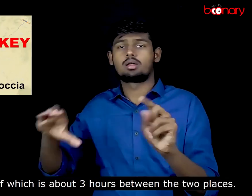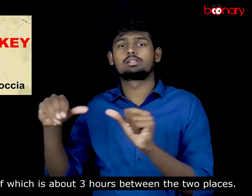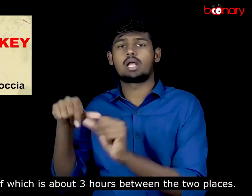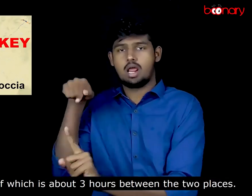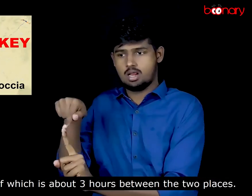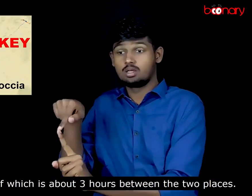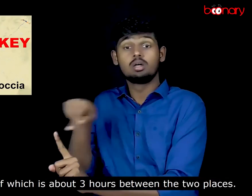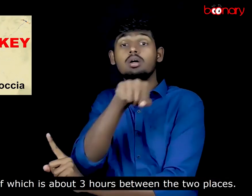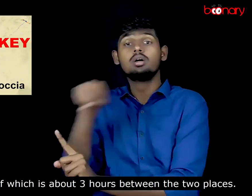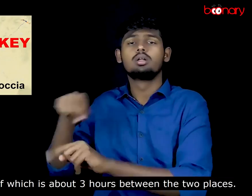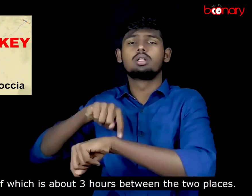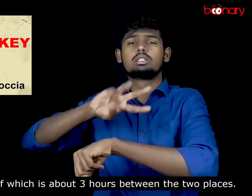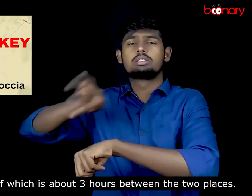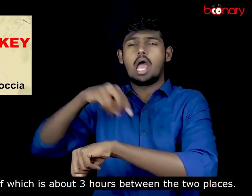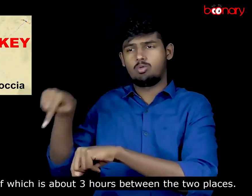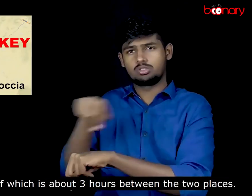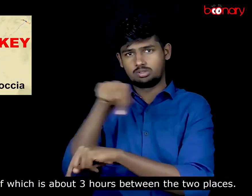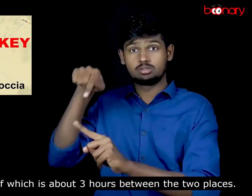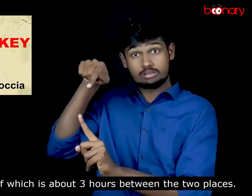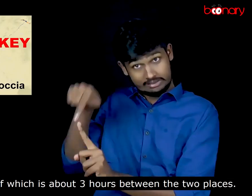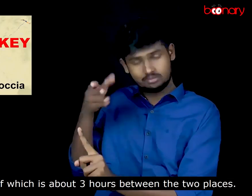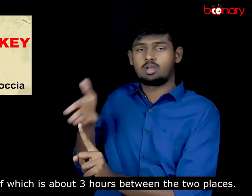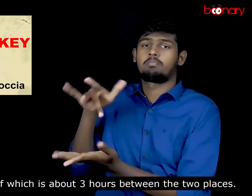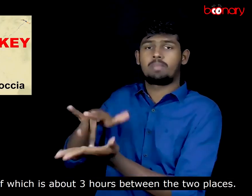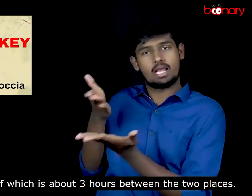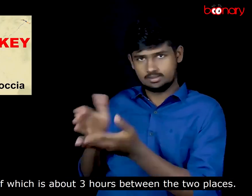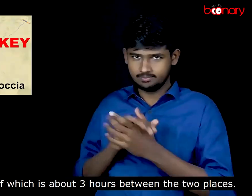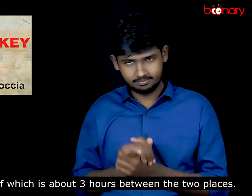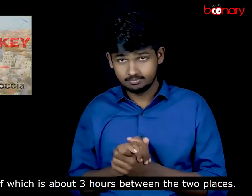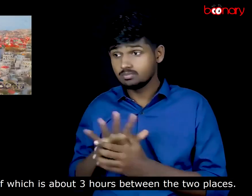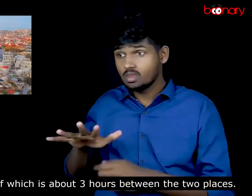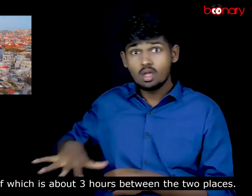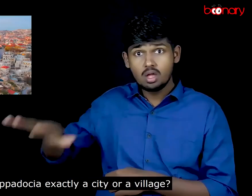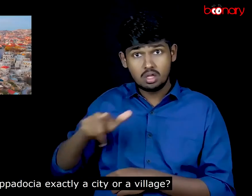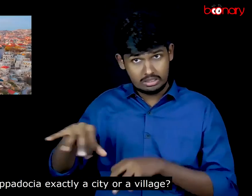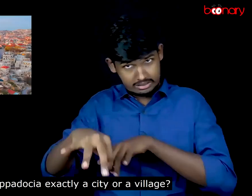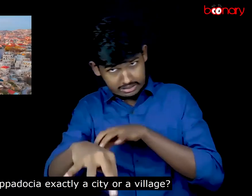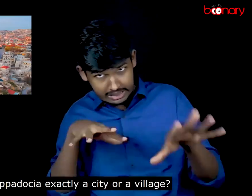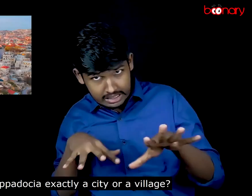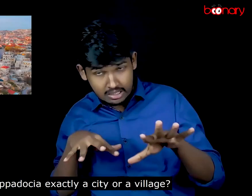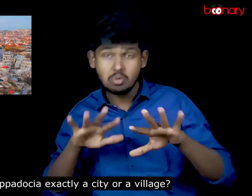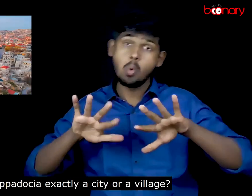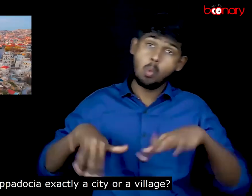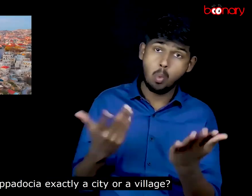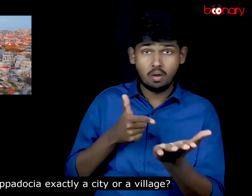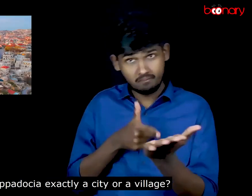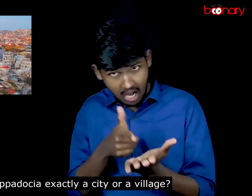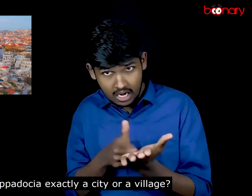the distance of which is about 3 hours between the two places. Is Cappadocia exactly a city